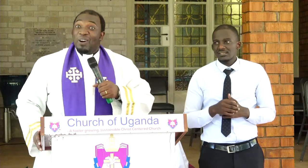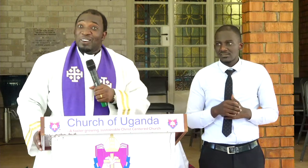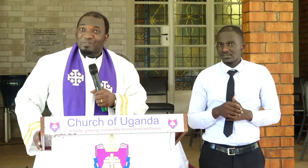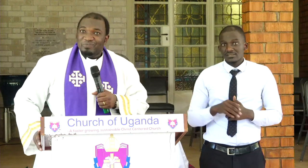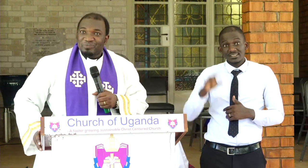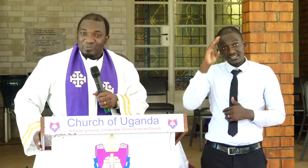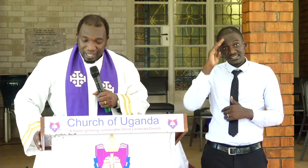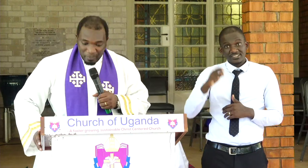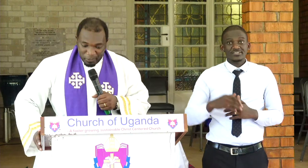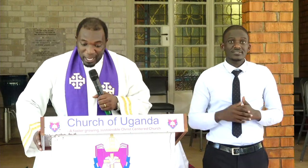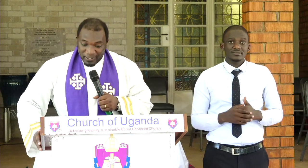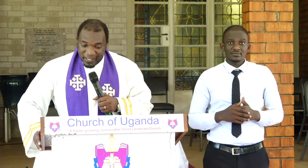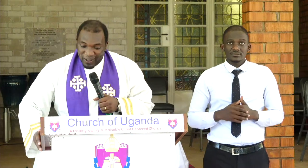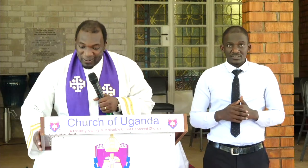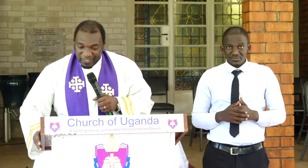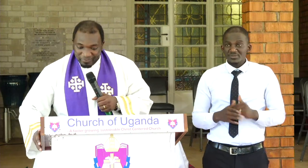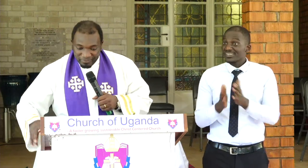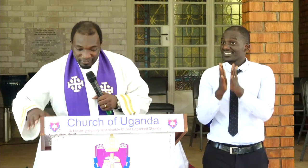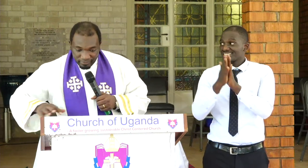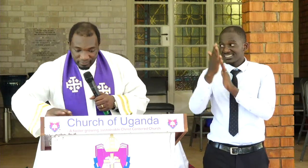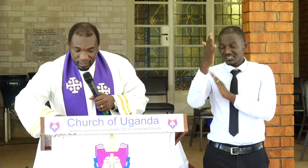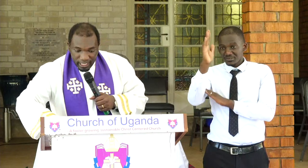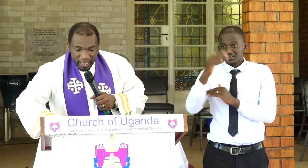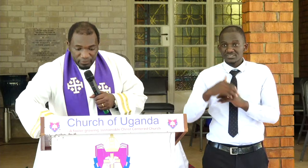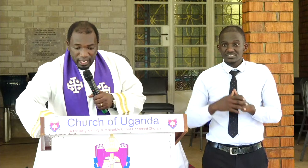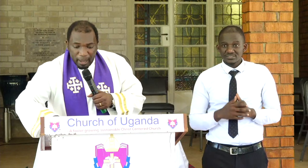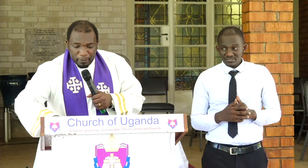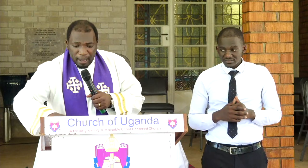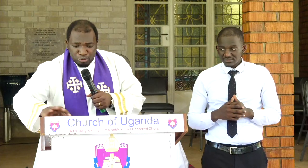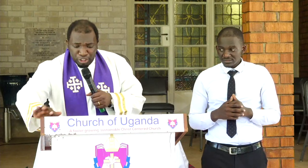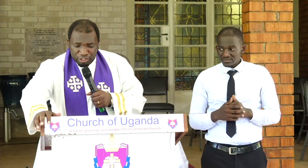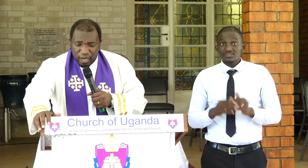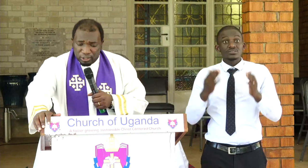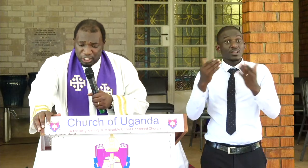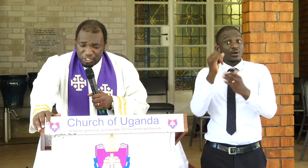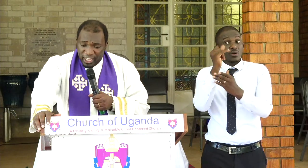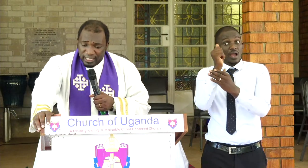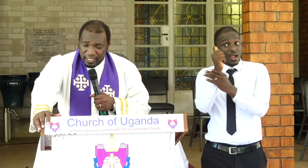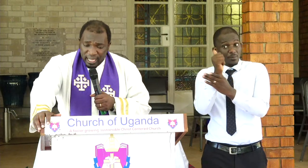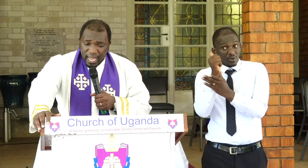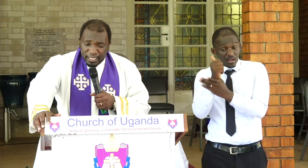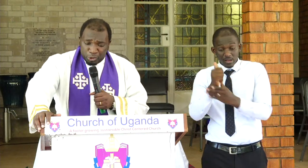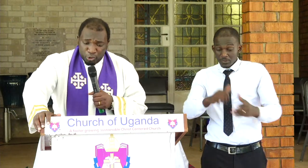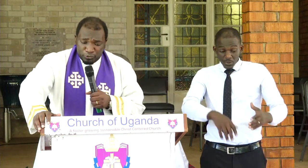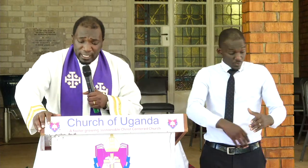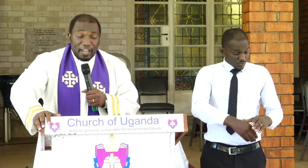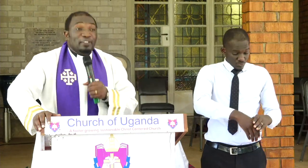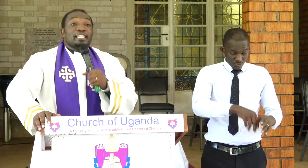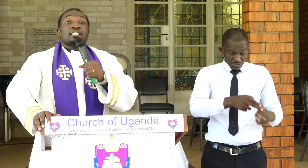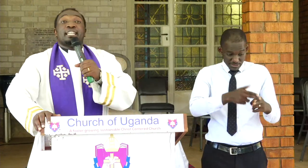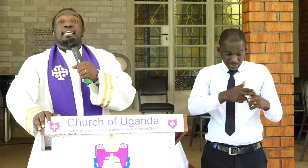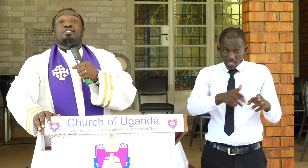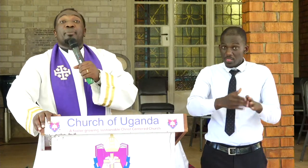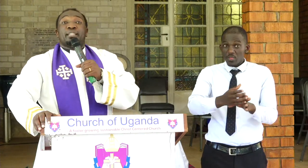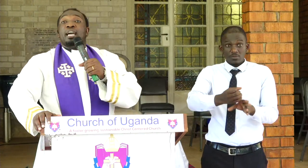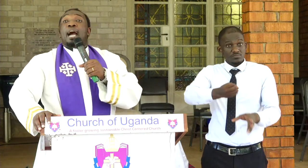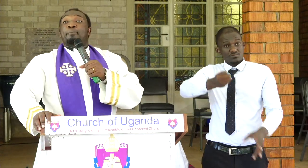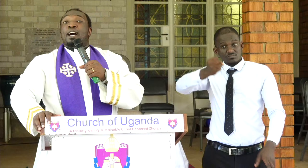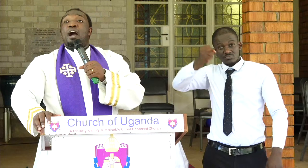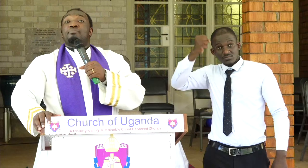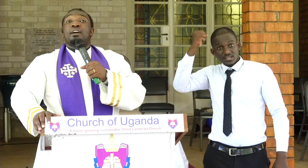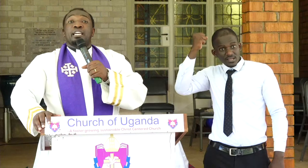Hello! Praise the Lord. Then Abraham reached out his hand and took the knife. Ladies and